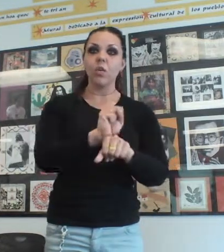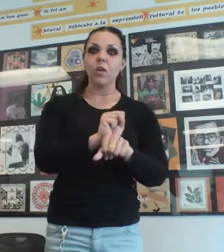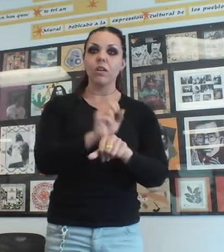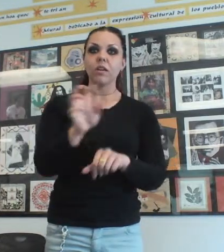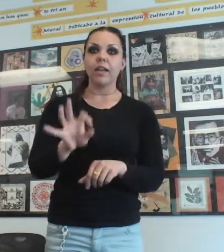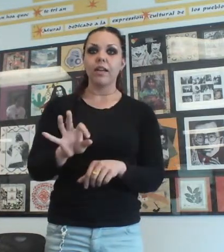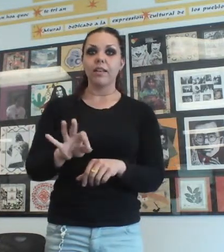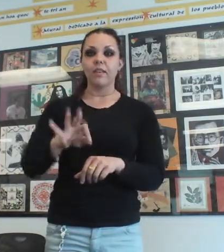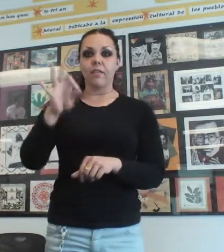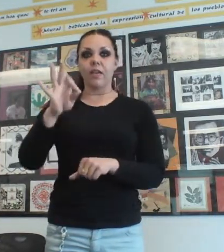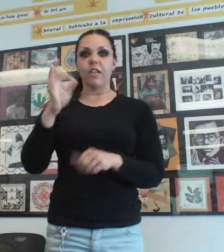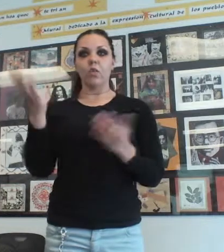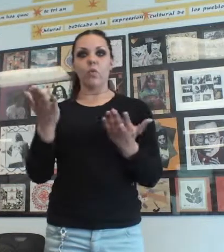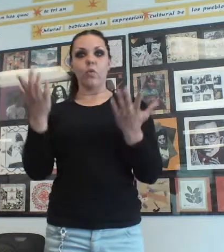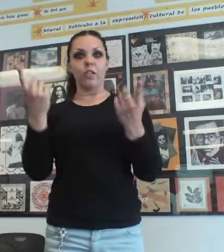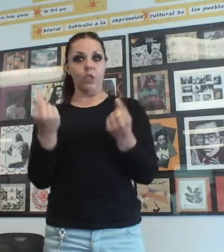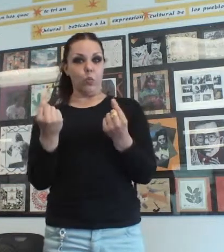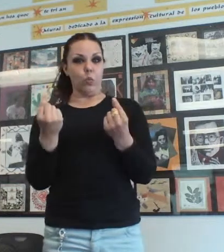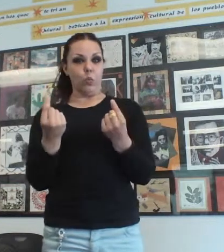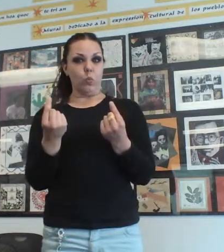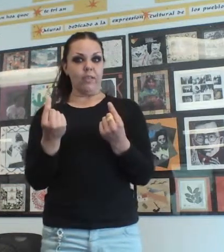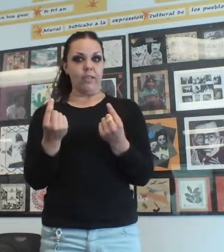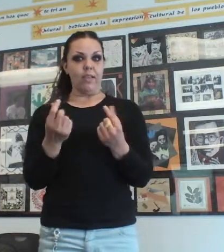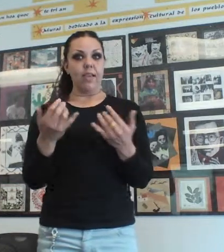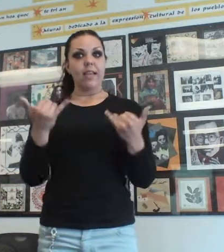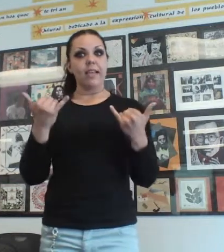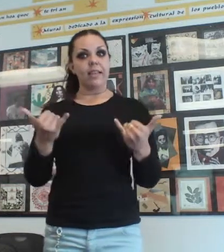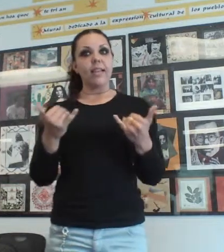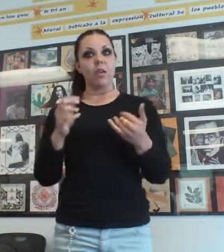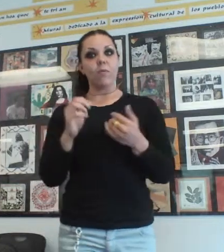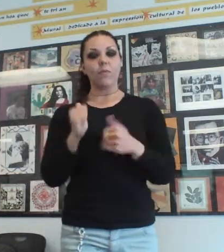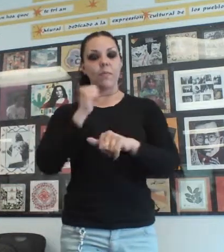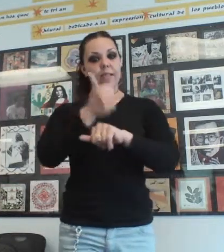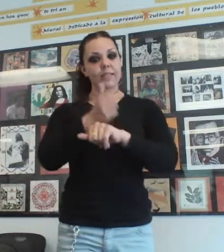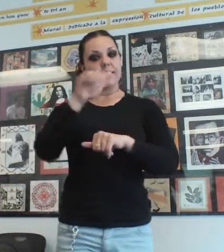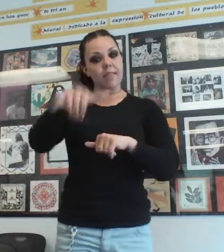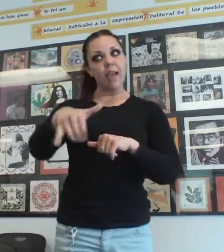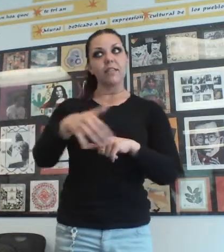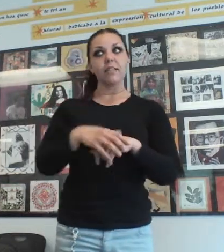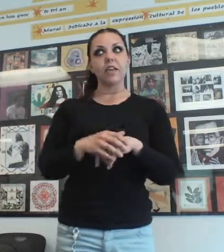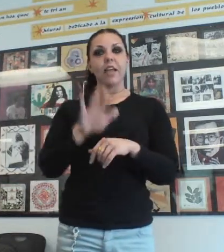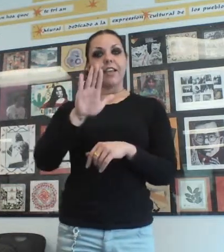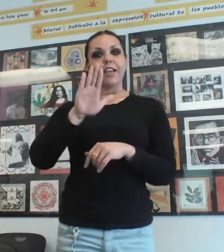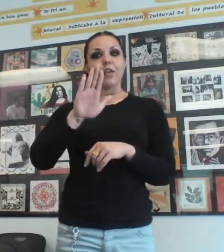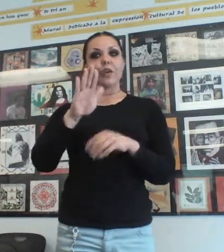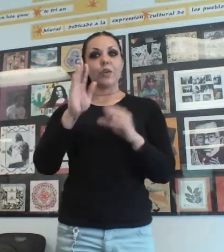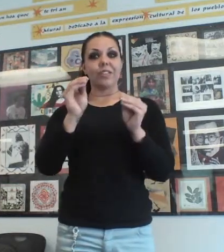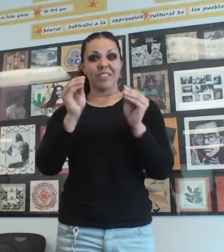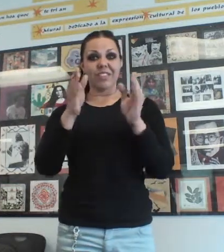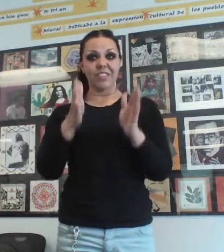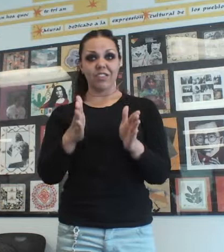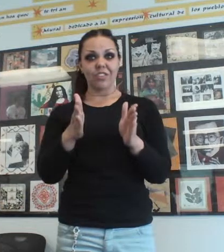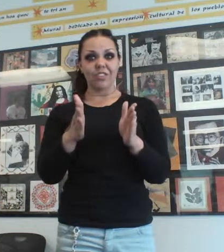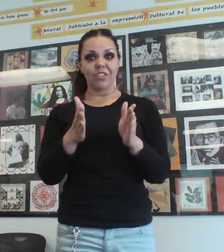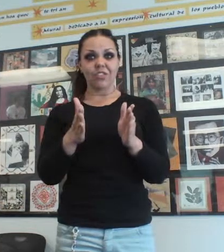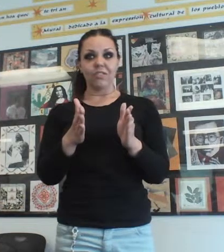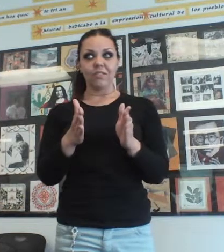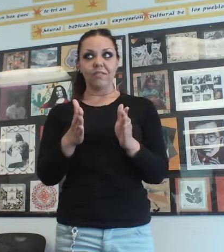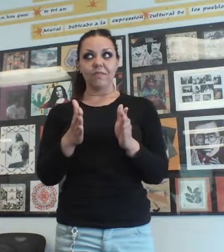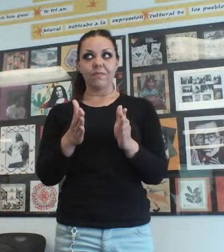said, you kind of have to follow your teacher's lead, right? Your teacher's in charge of the class. So Carly might like